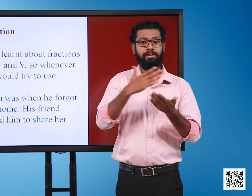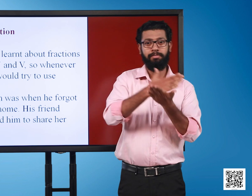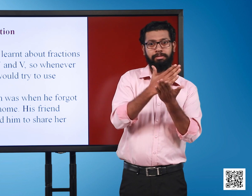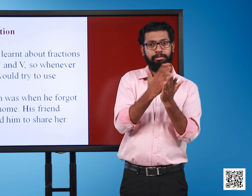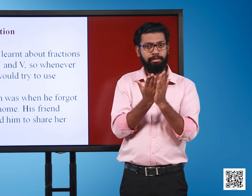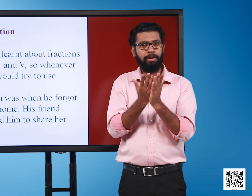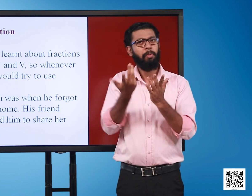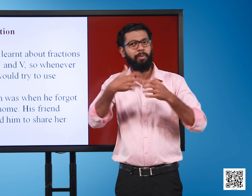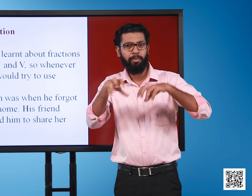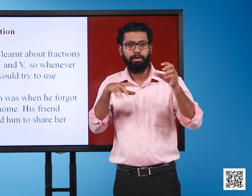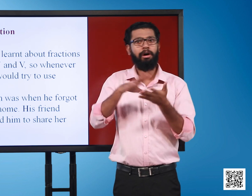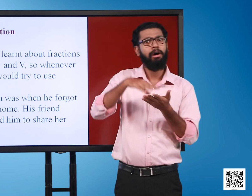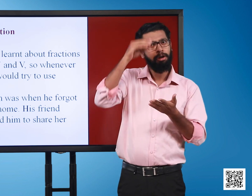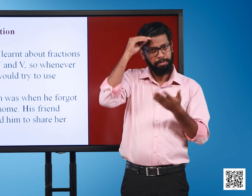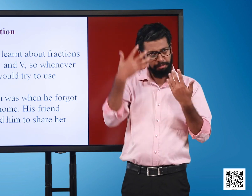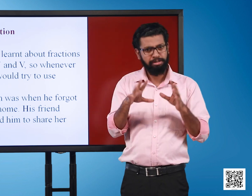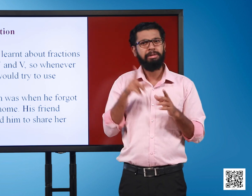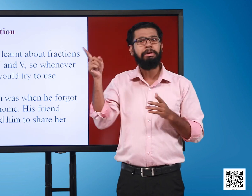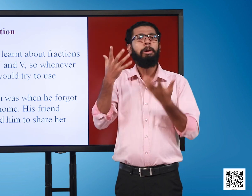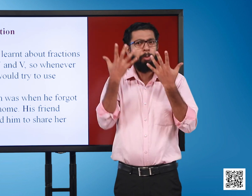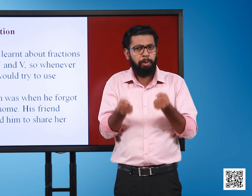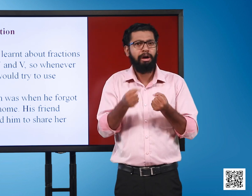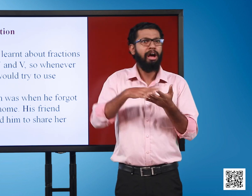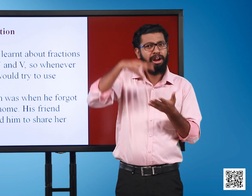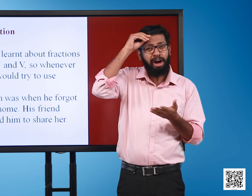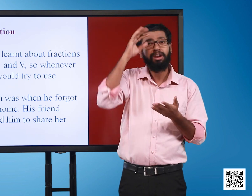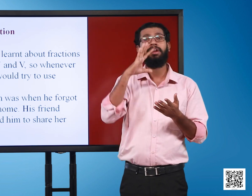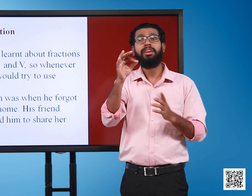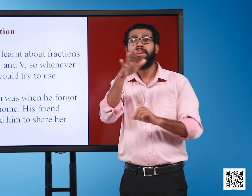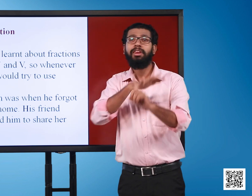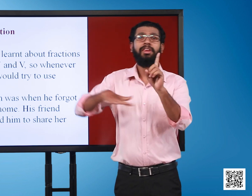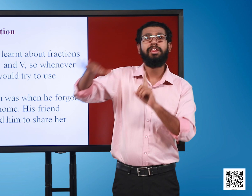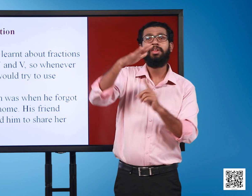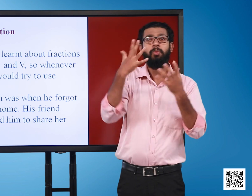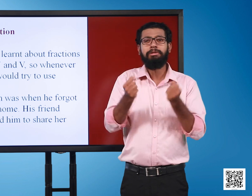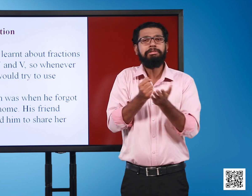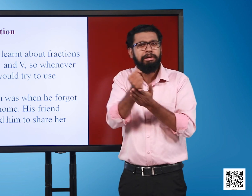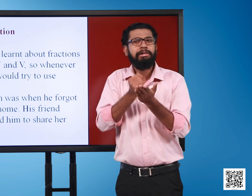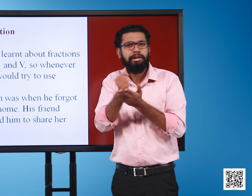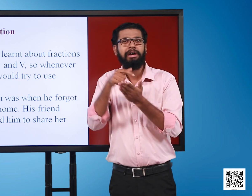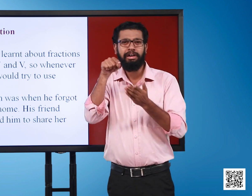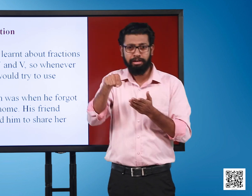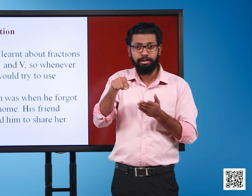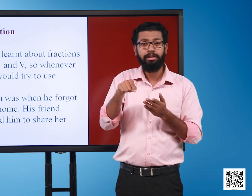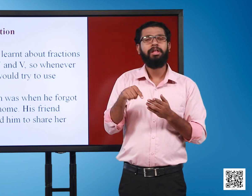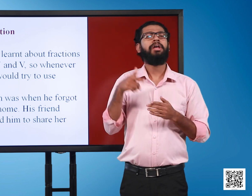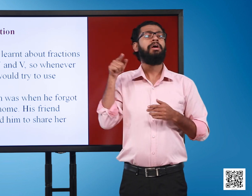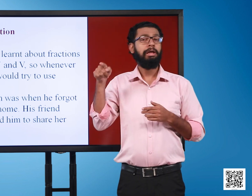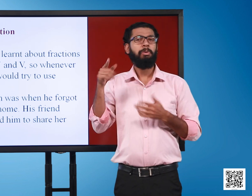So whenever possible, he would try to use fractions. One occasion was when he forgot his lunch